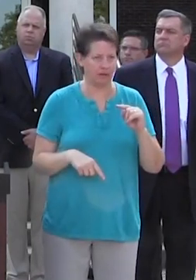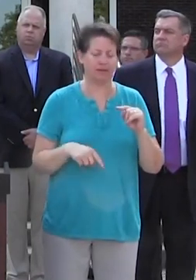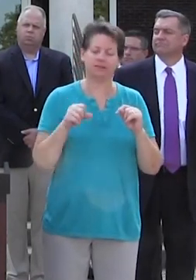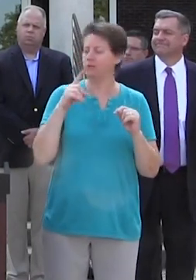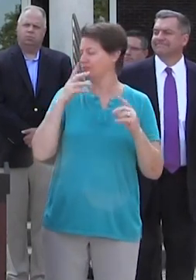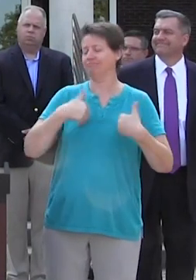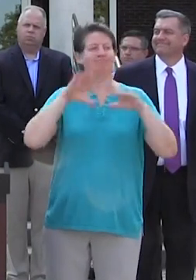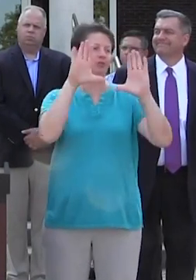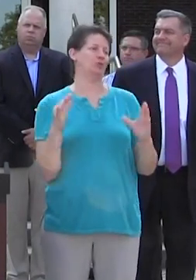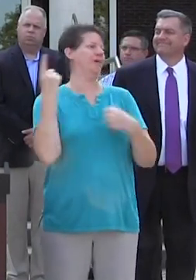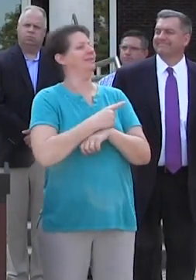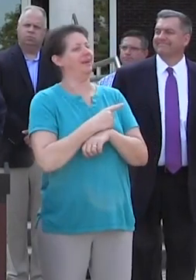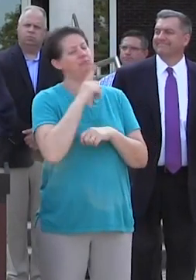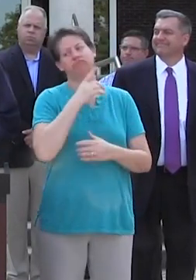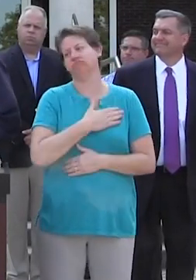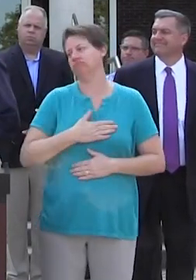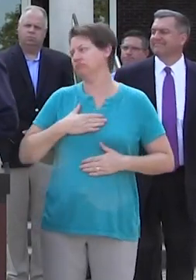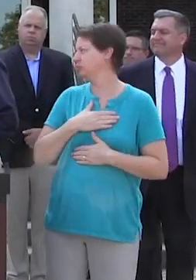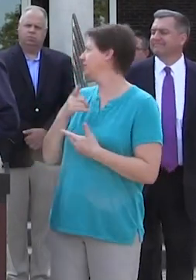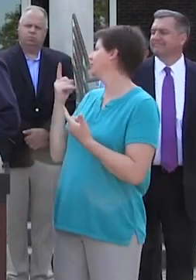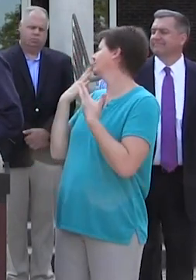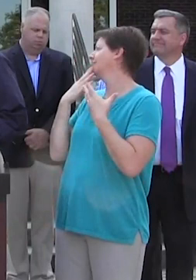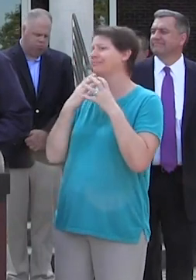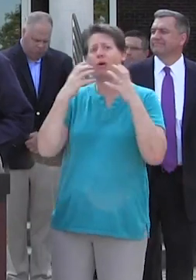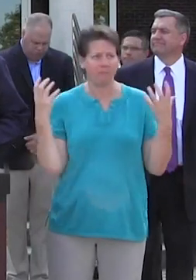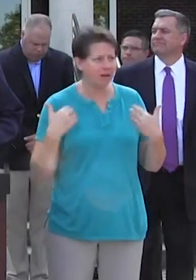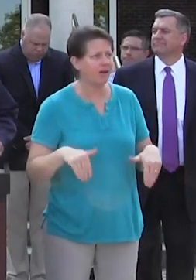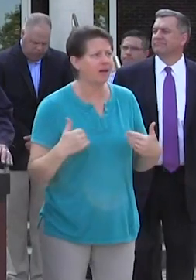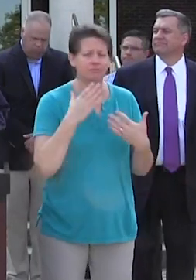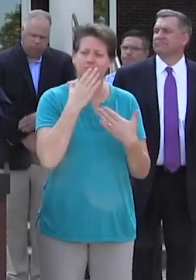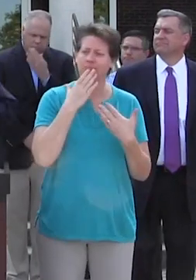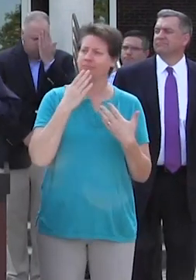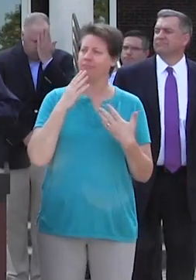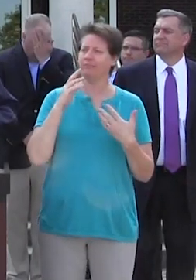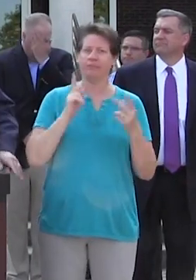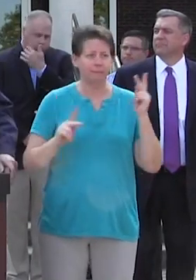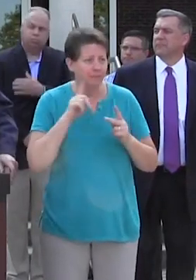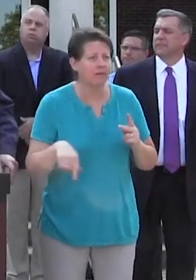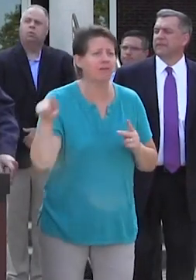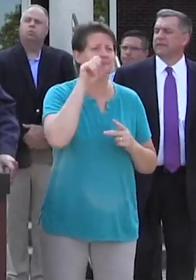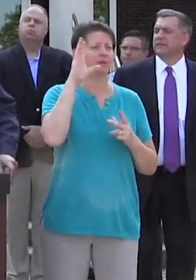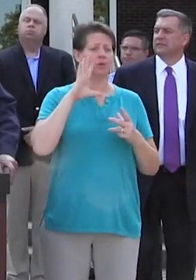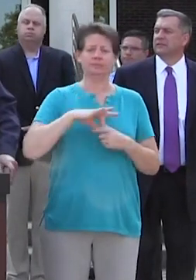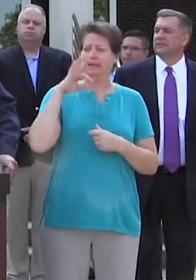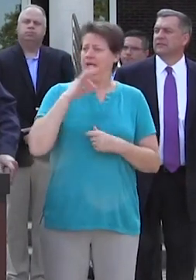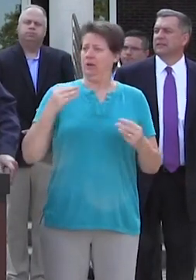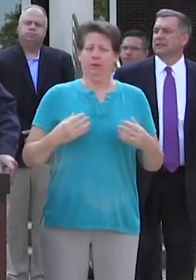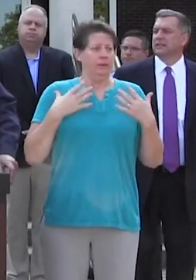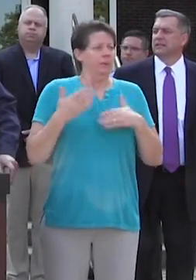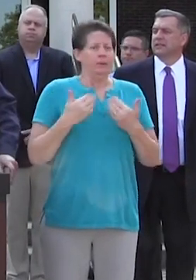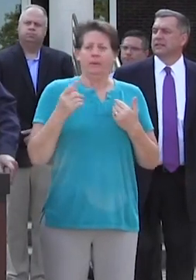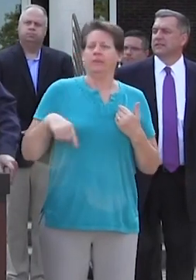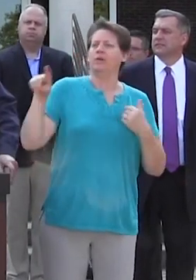this is a great day, and we appreciate this very much. We appreciate the spirit of the people of South Carolina and our